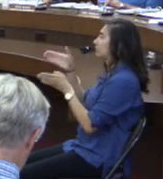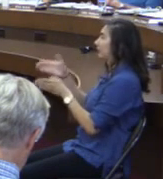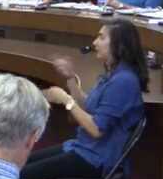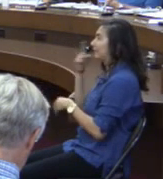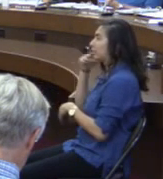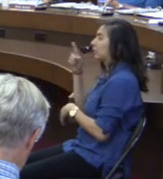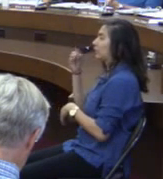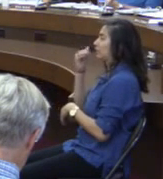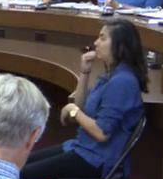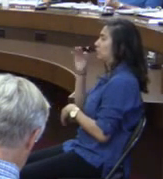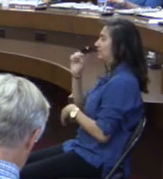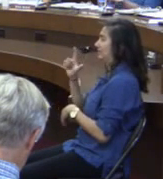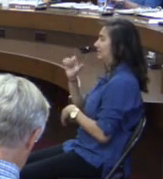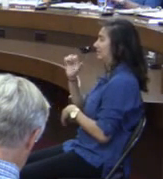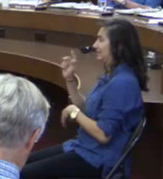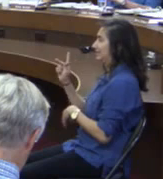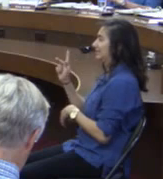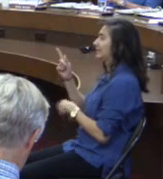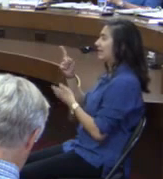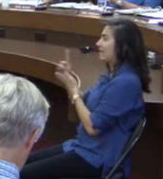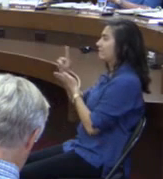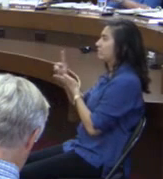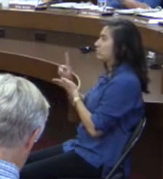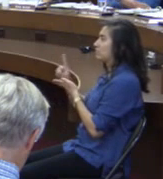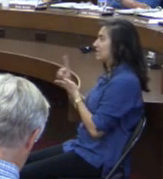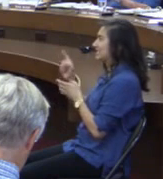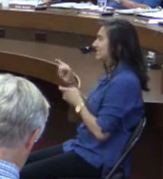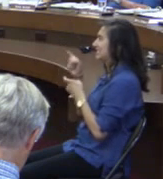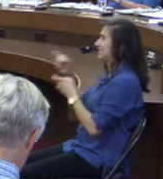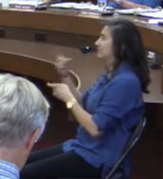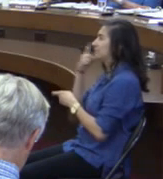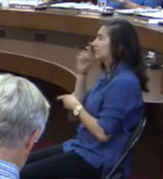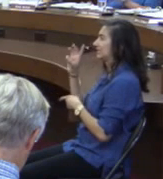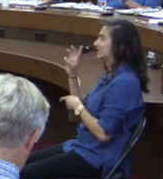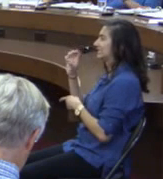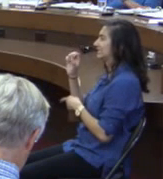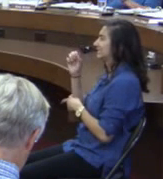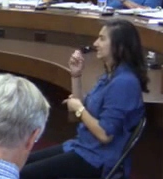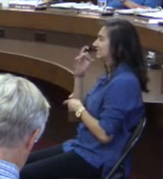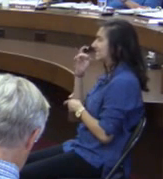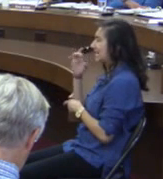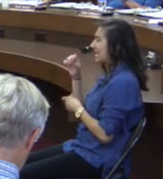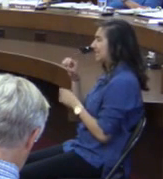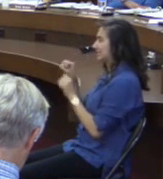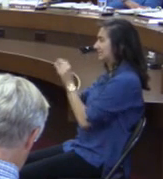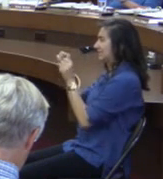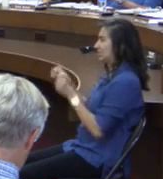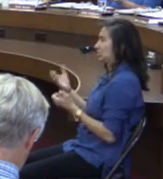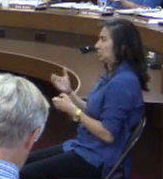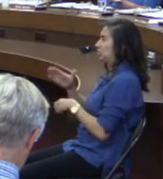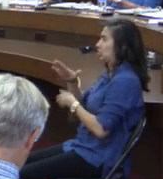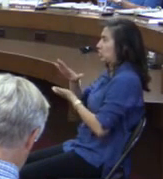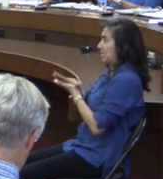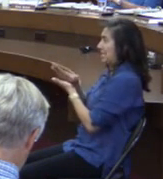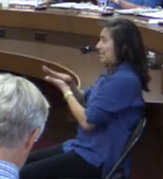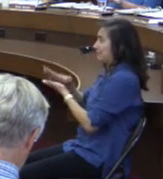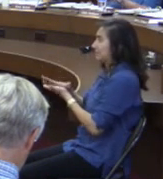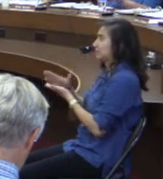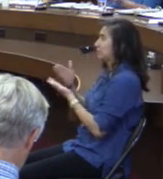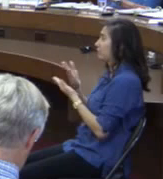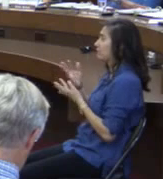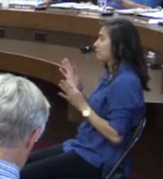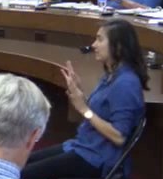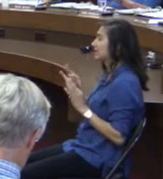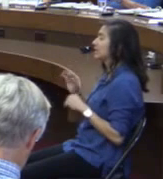FoodLink, who also provides weekly staples for our six snack stations on campuses, all free of